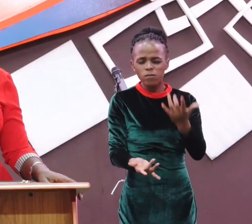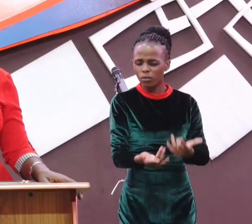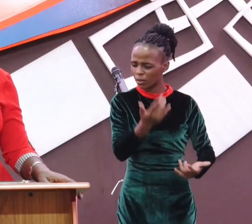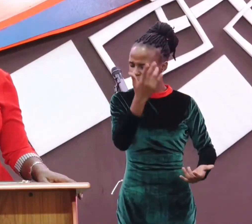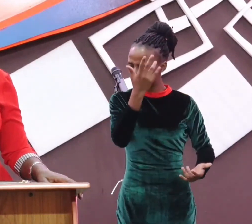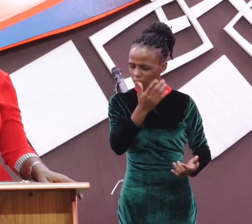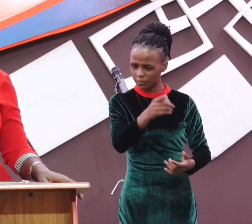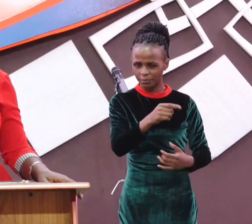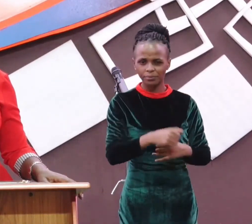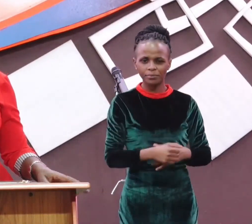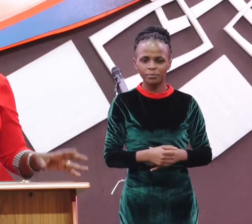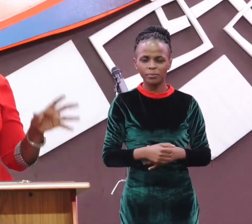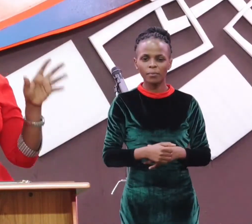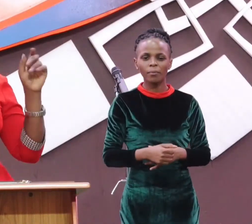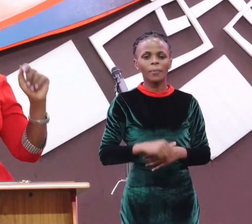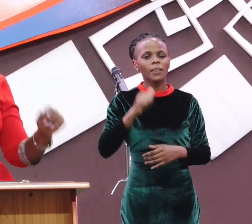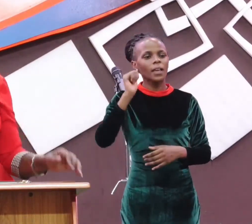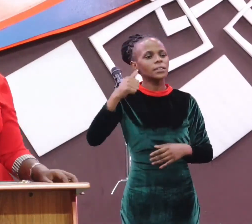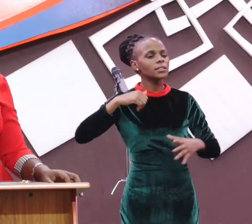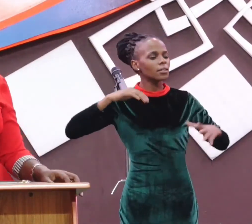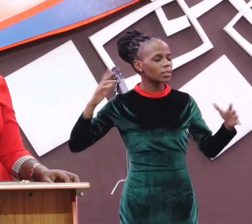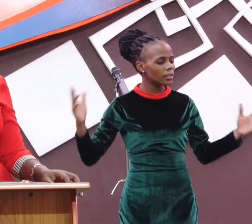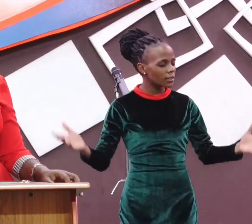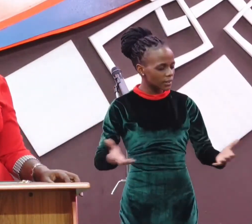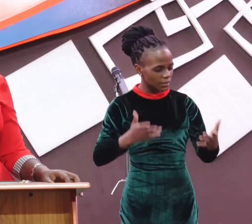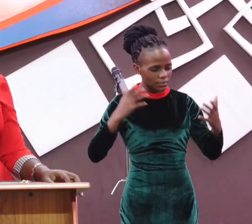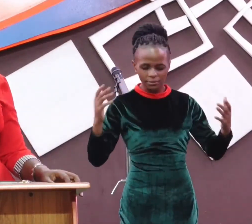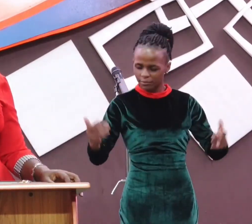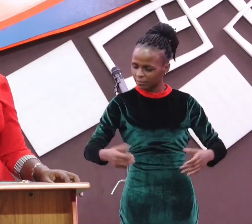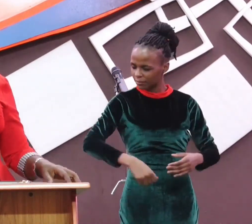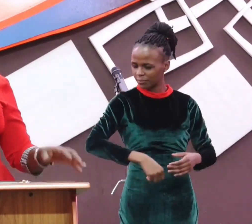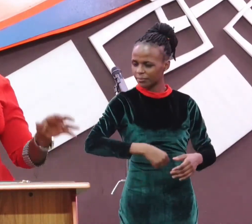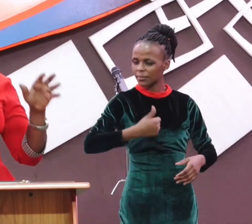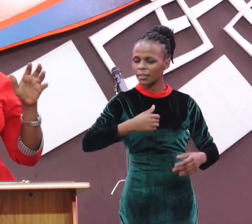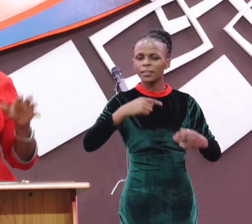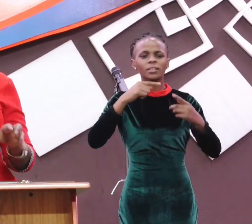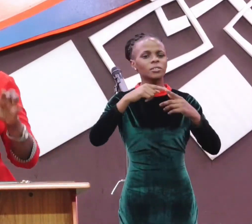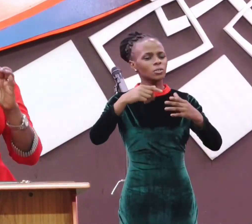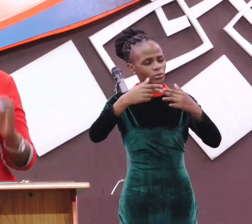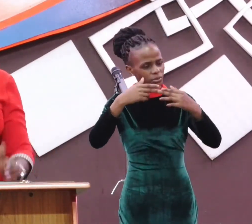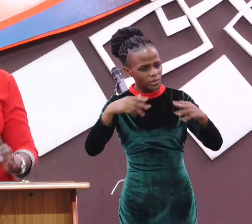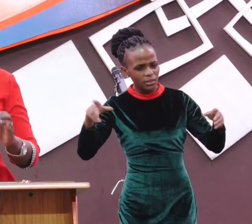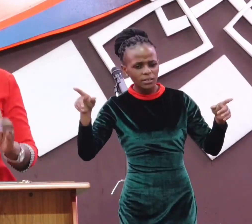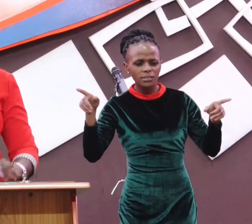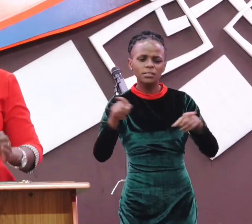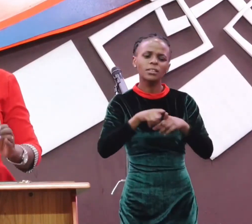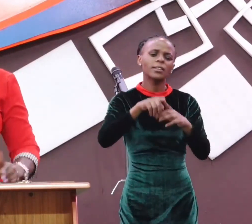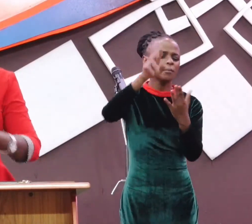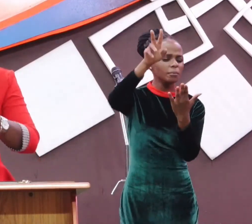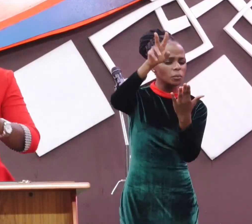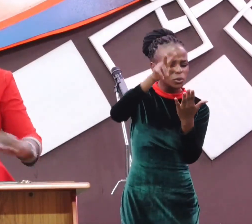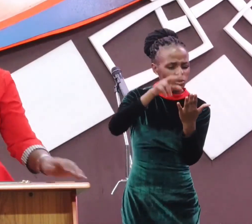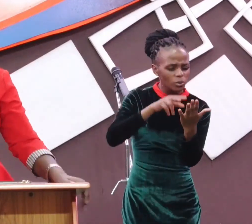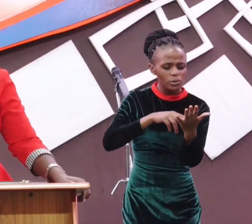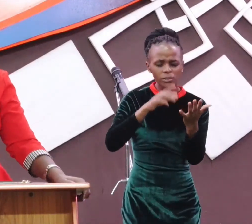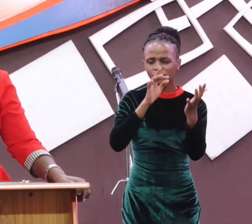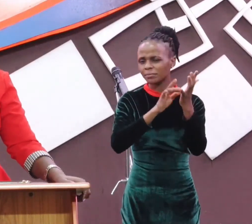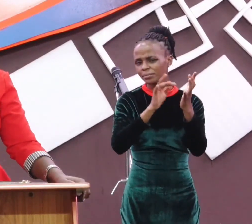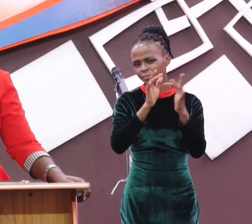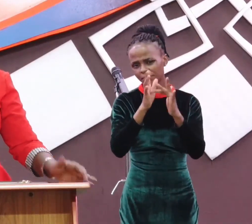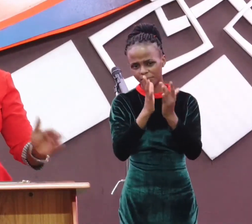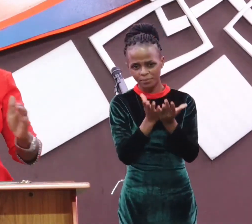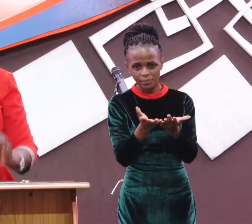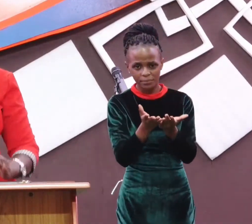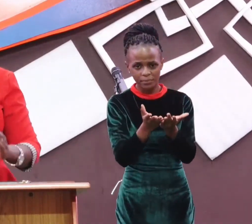since I saw that fire, I encouraged myself to also start reading